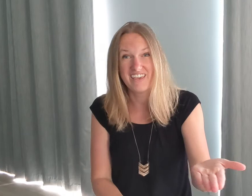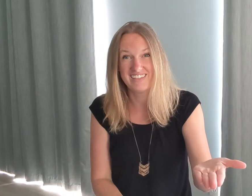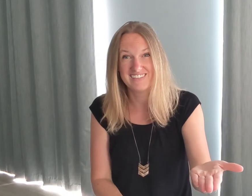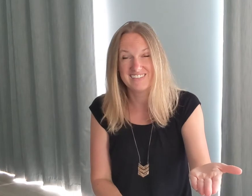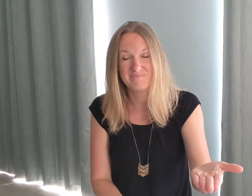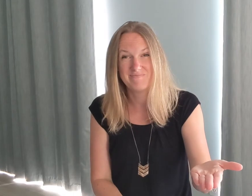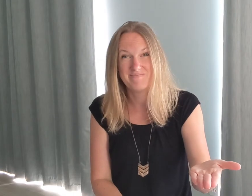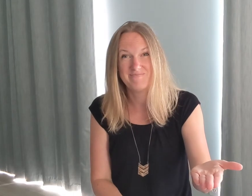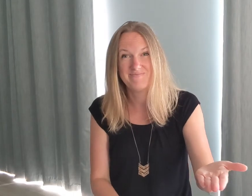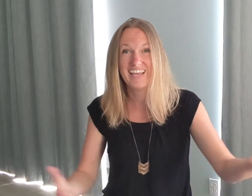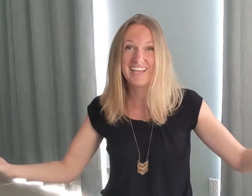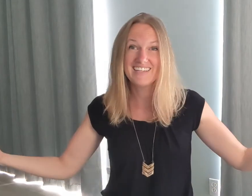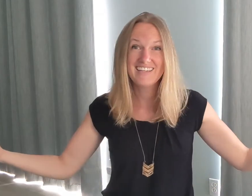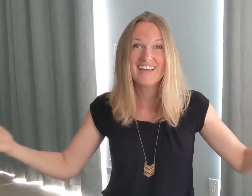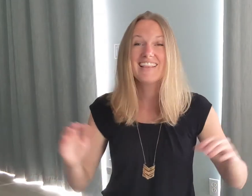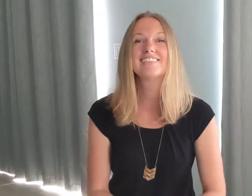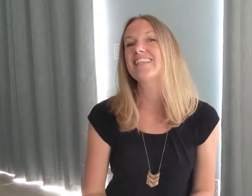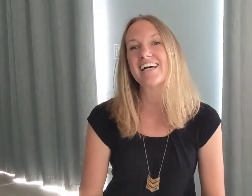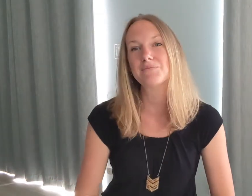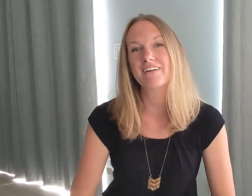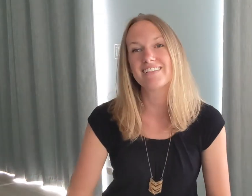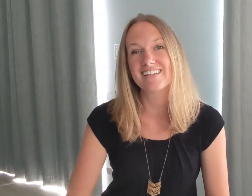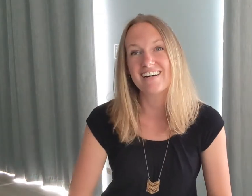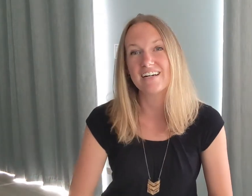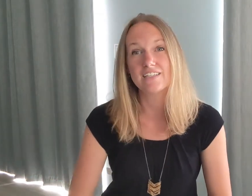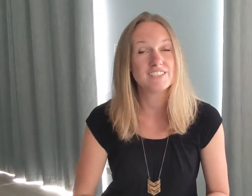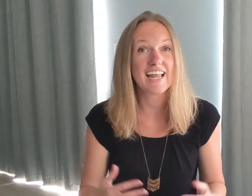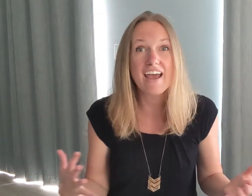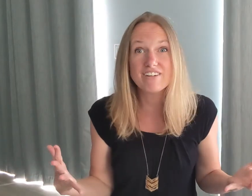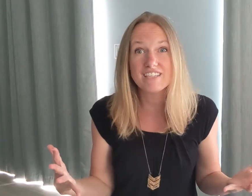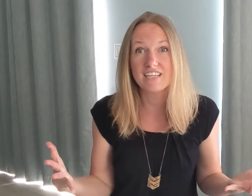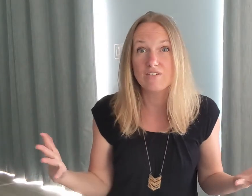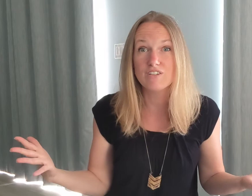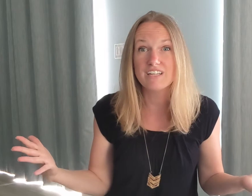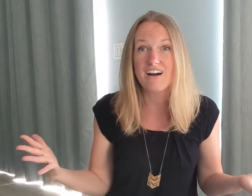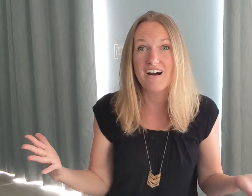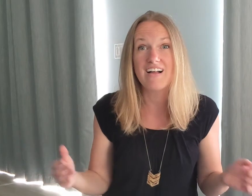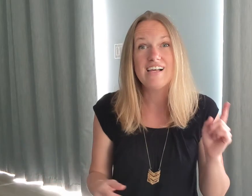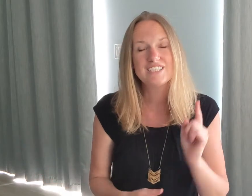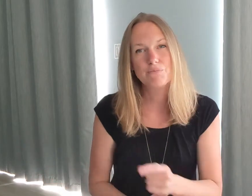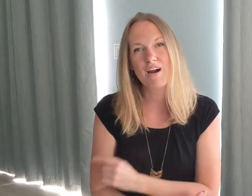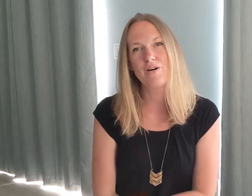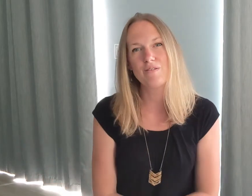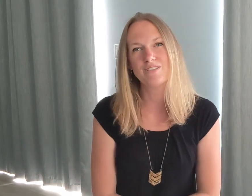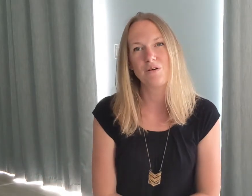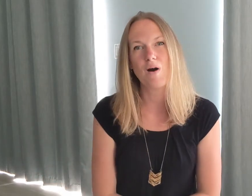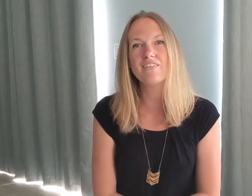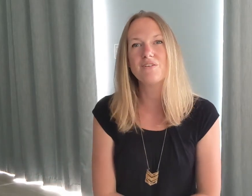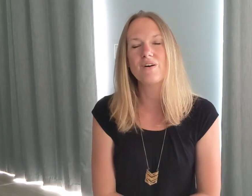things. Okay? And that's the last part of the song. You did everything. You've learned it all. Tomorrow we will do a walkthrough of the whole